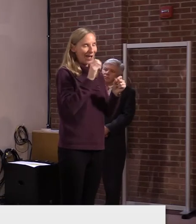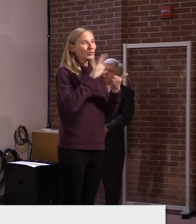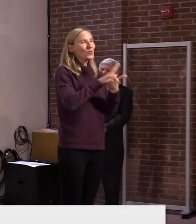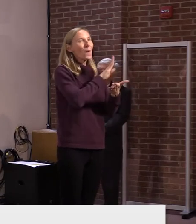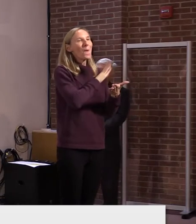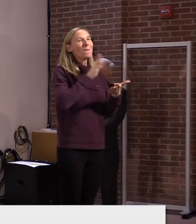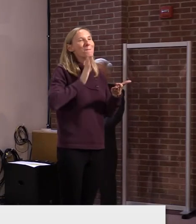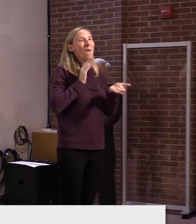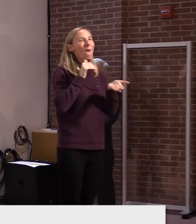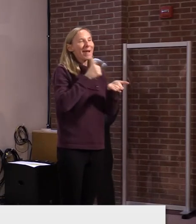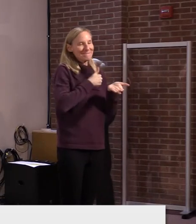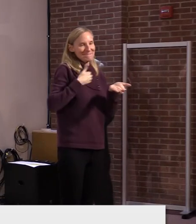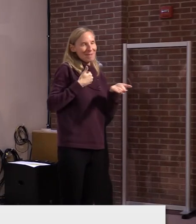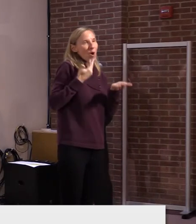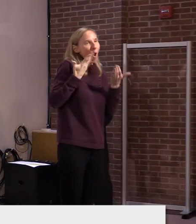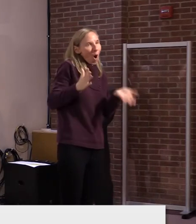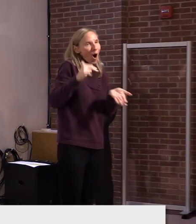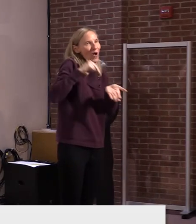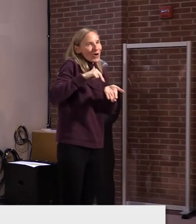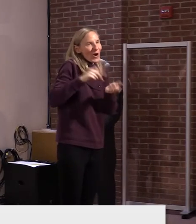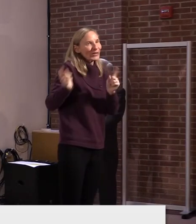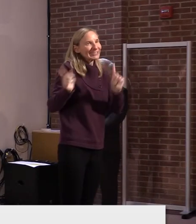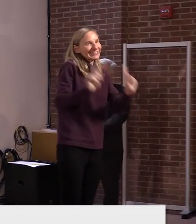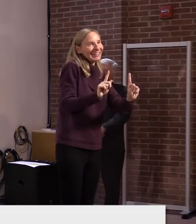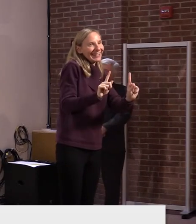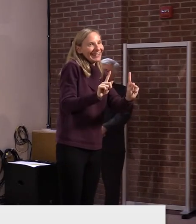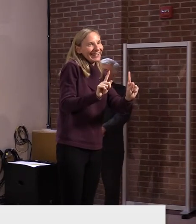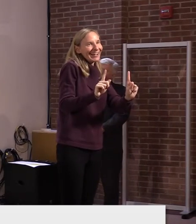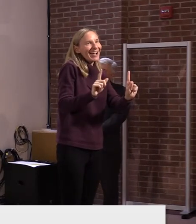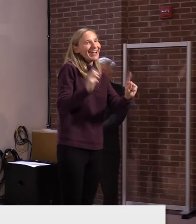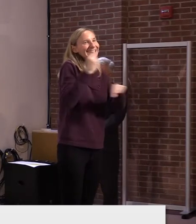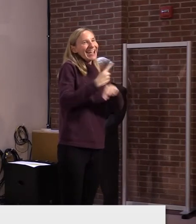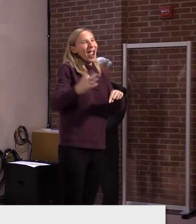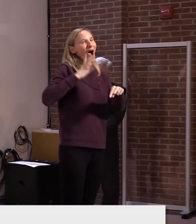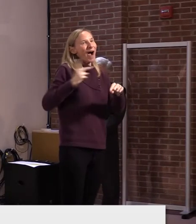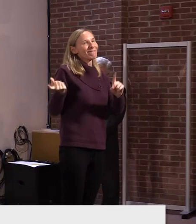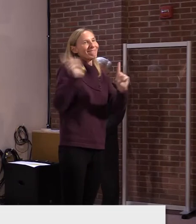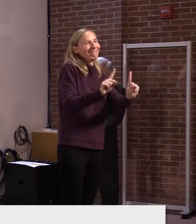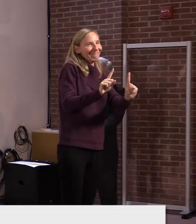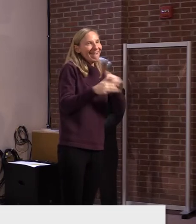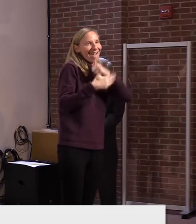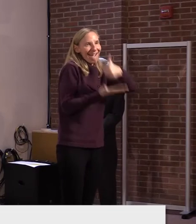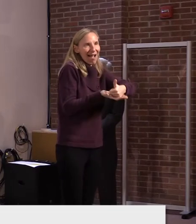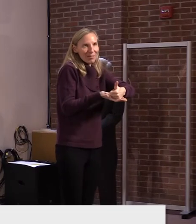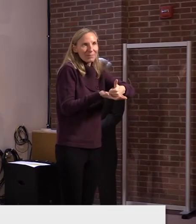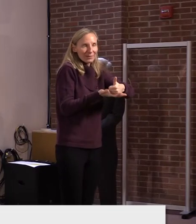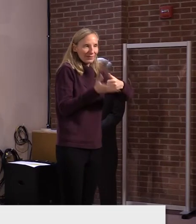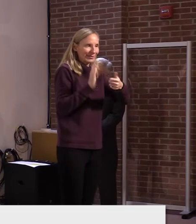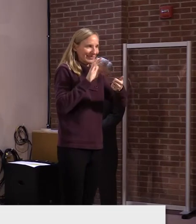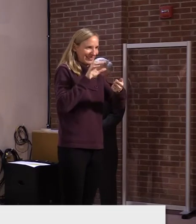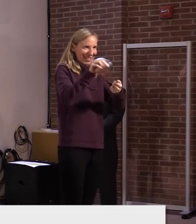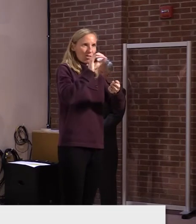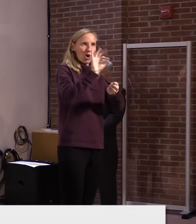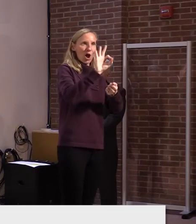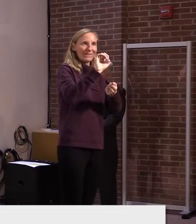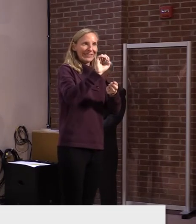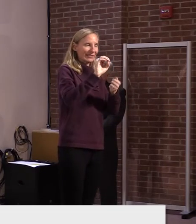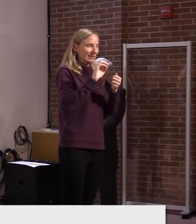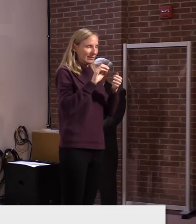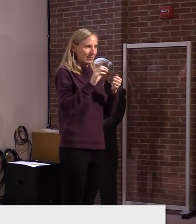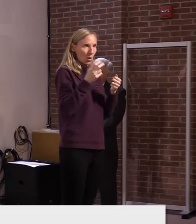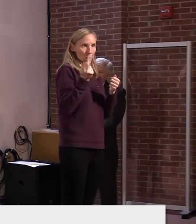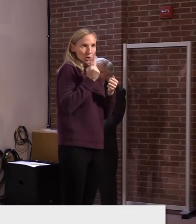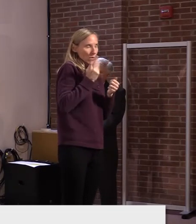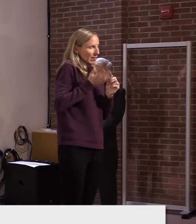member who happens to be a nurse and who was on her day off essentially working part-time in the school district nurse office. So the two of them are running